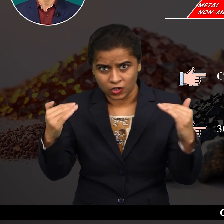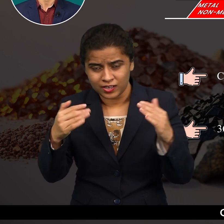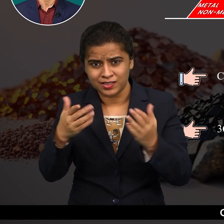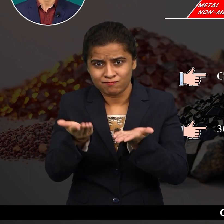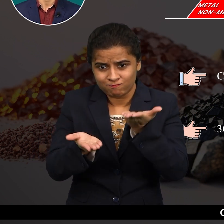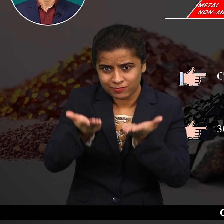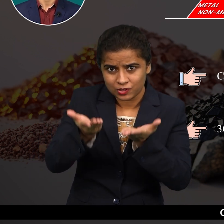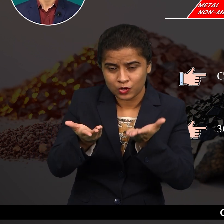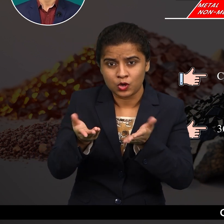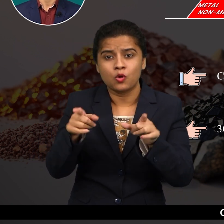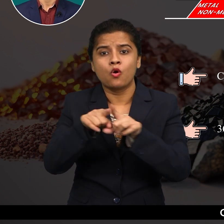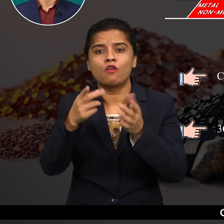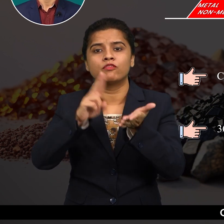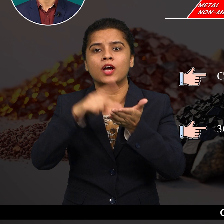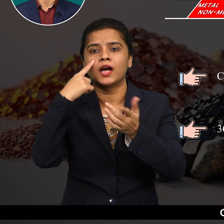acid.